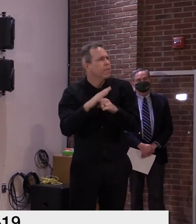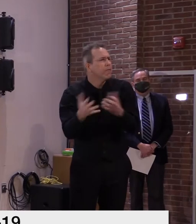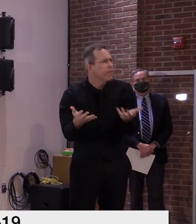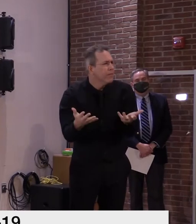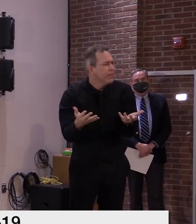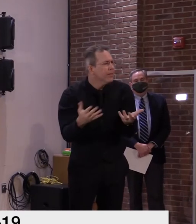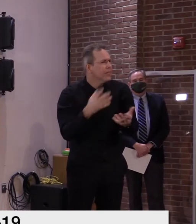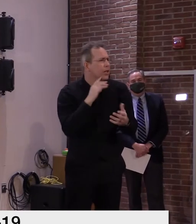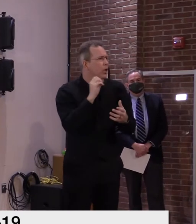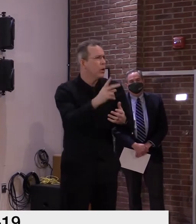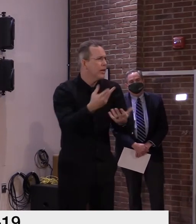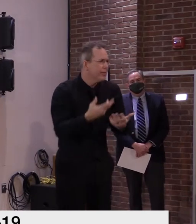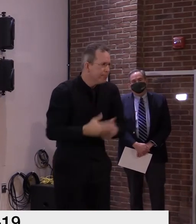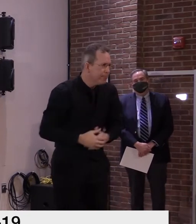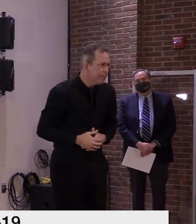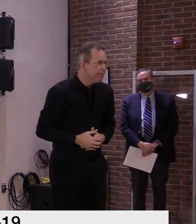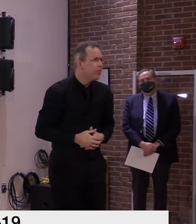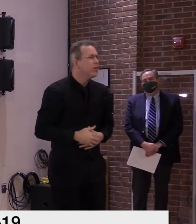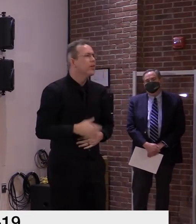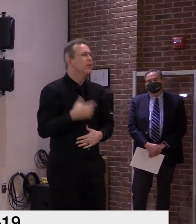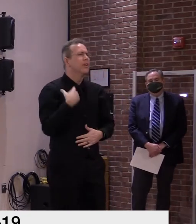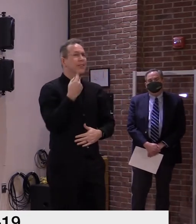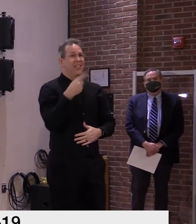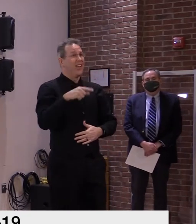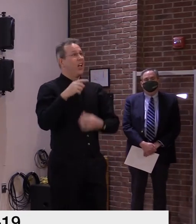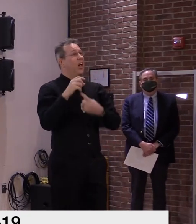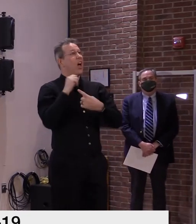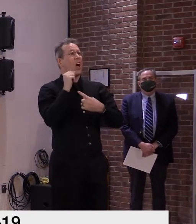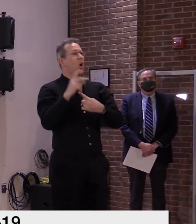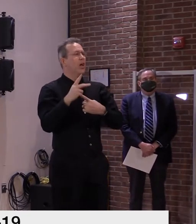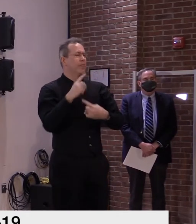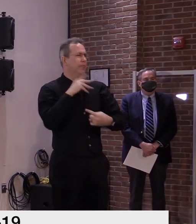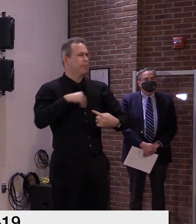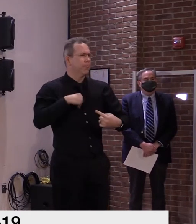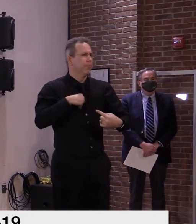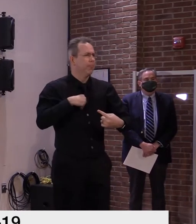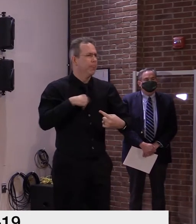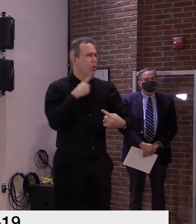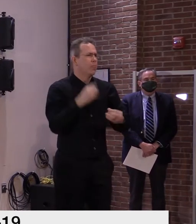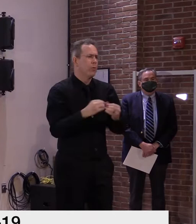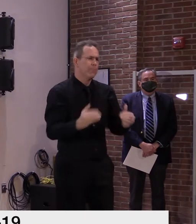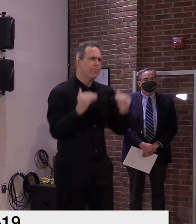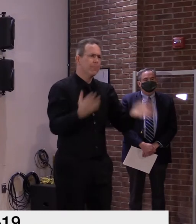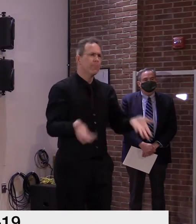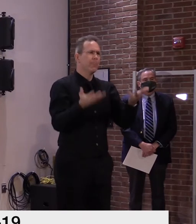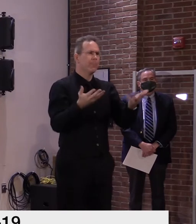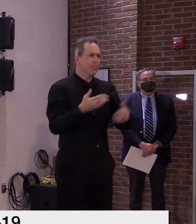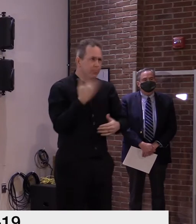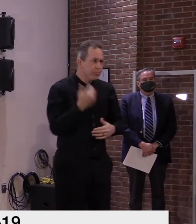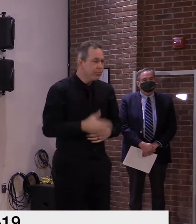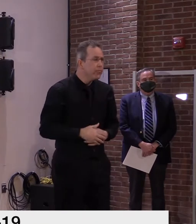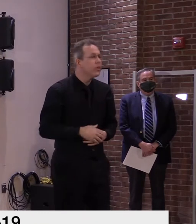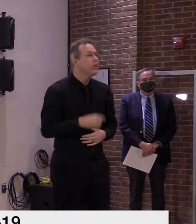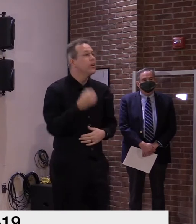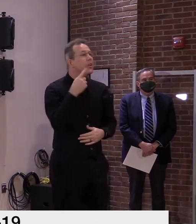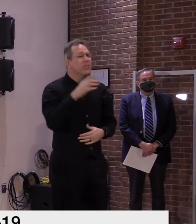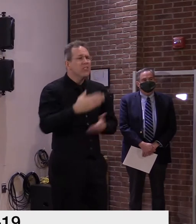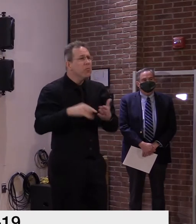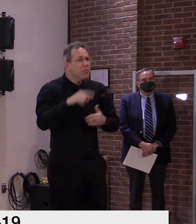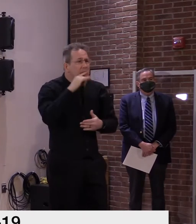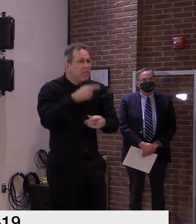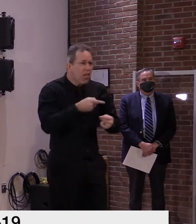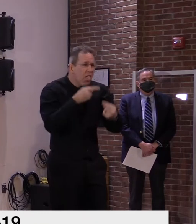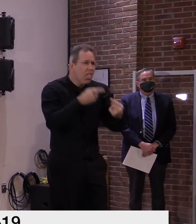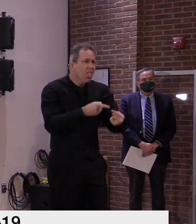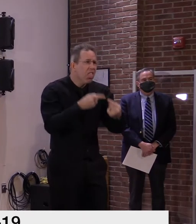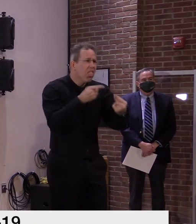not acceptable to any of us. In fact, many kids are really struggling. Some seriously enough to end